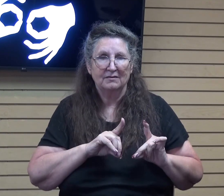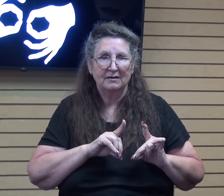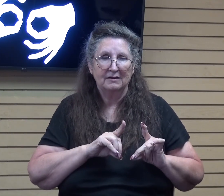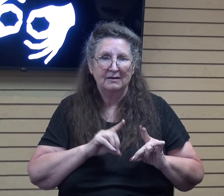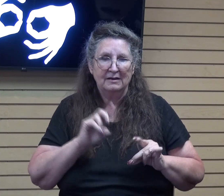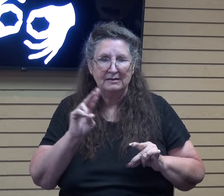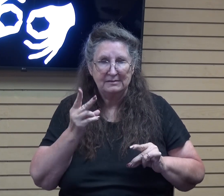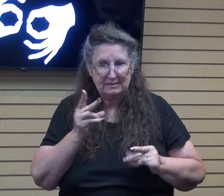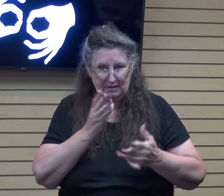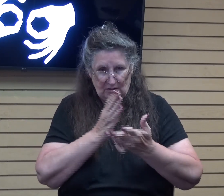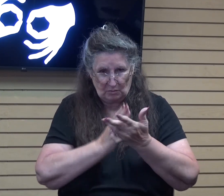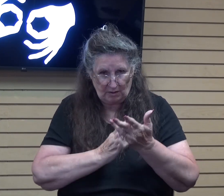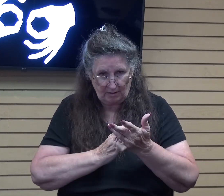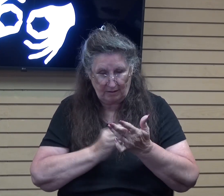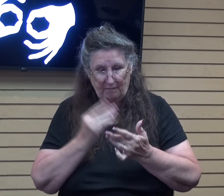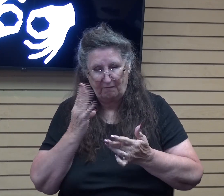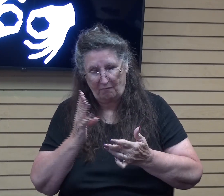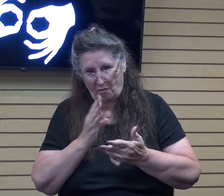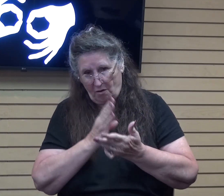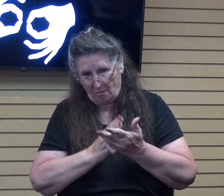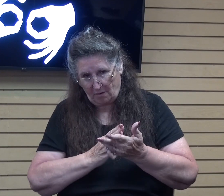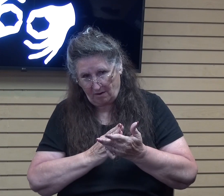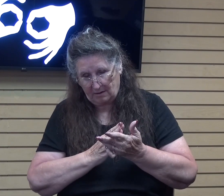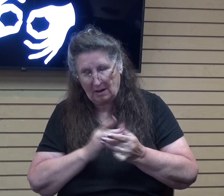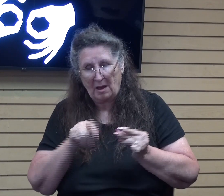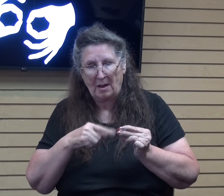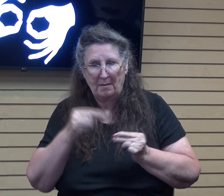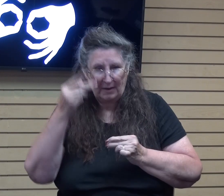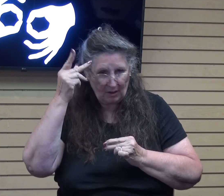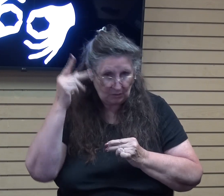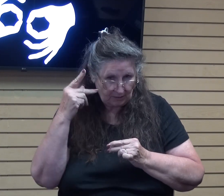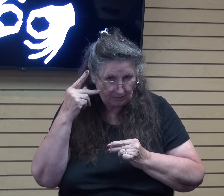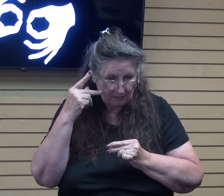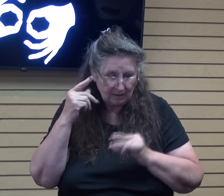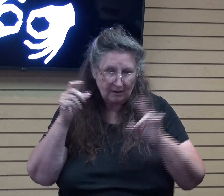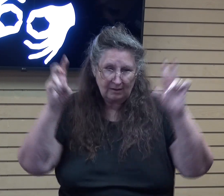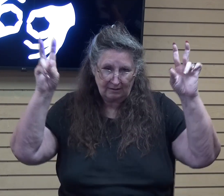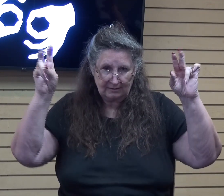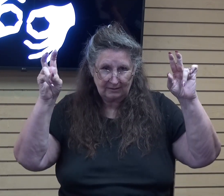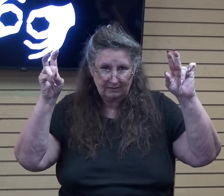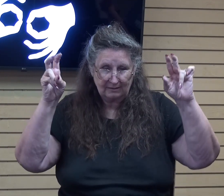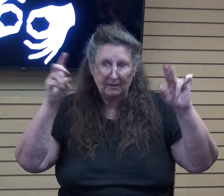second part of a 4-part series on parenting, and I've titled it, The Commitment to Love.